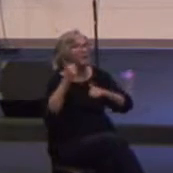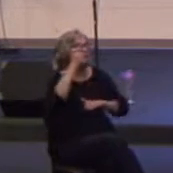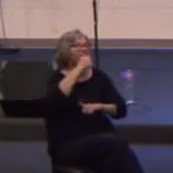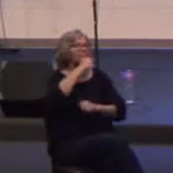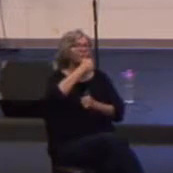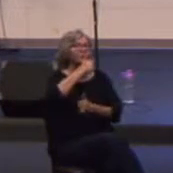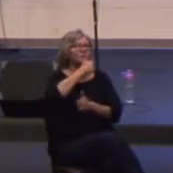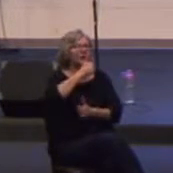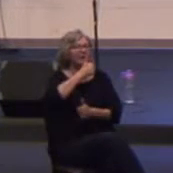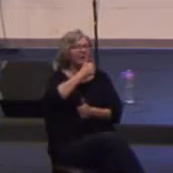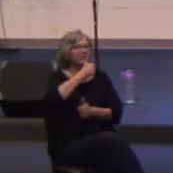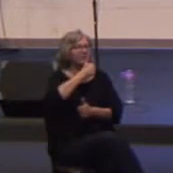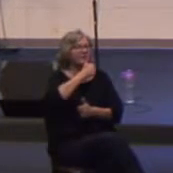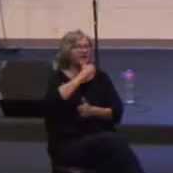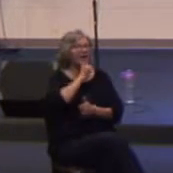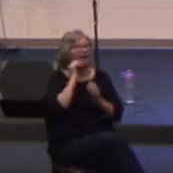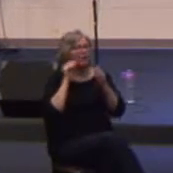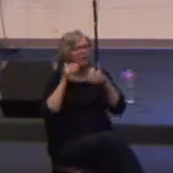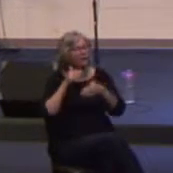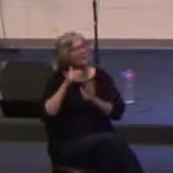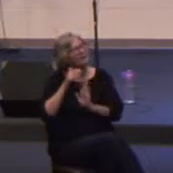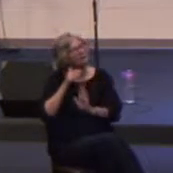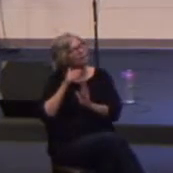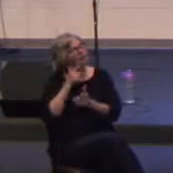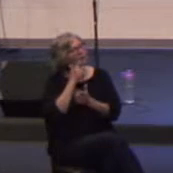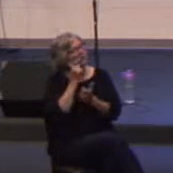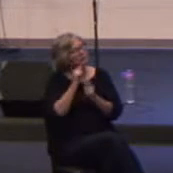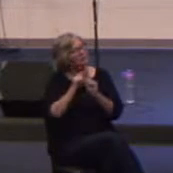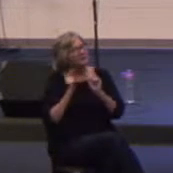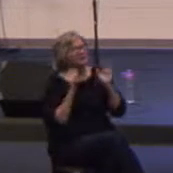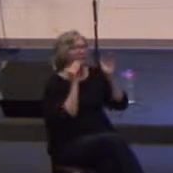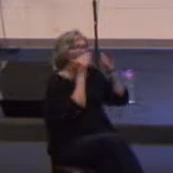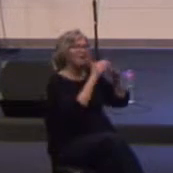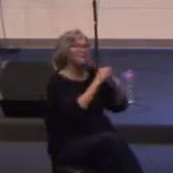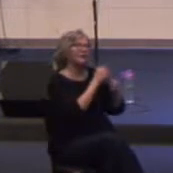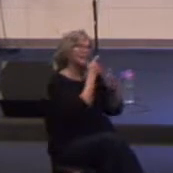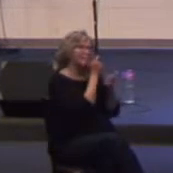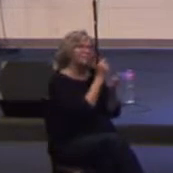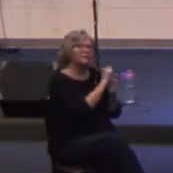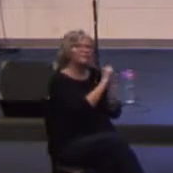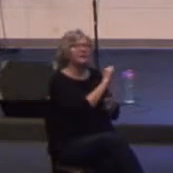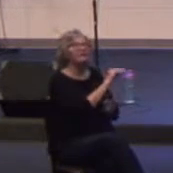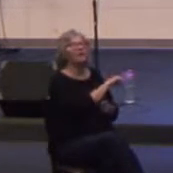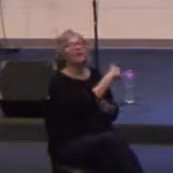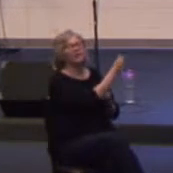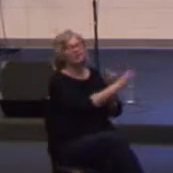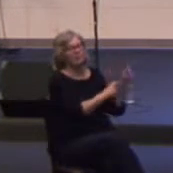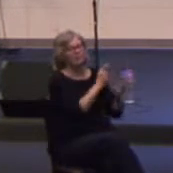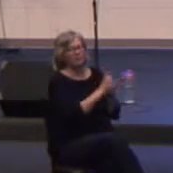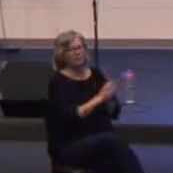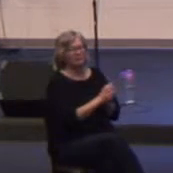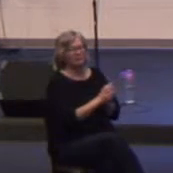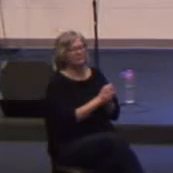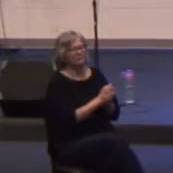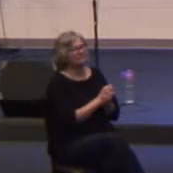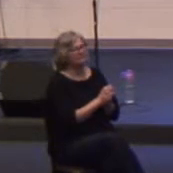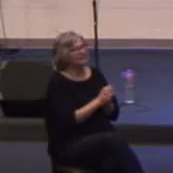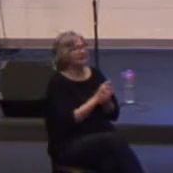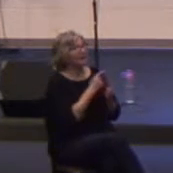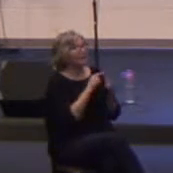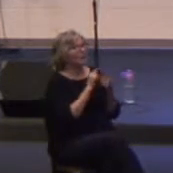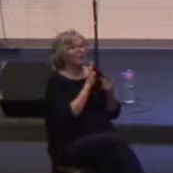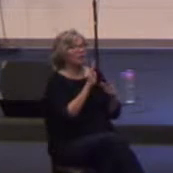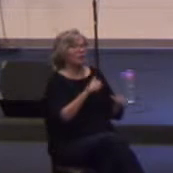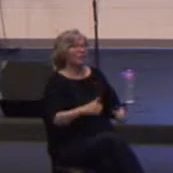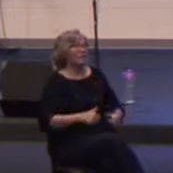interests, but each of you to the interests of others." He, in a sense, invites us to, when your life has been changed by Christ, put